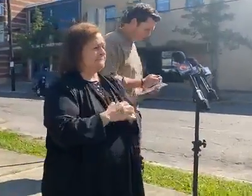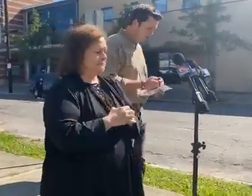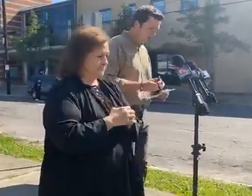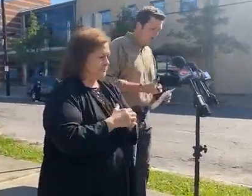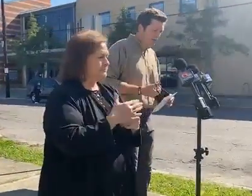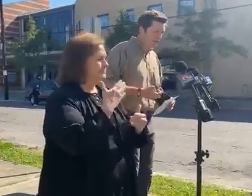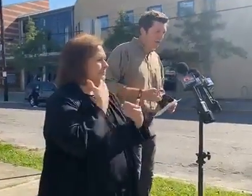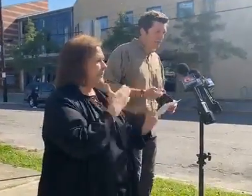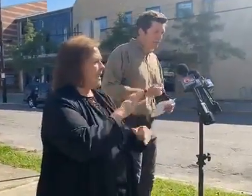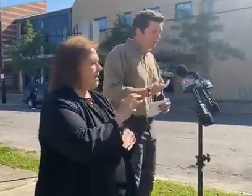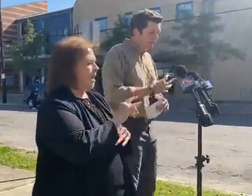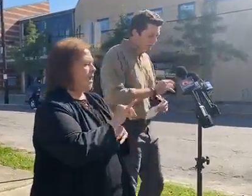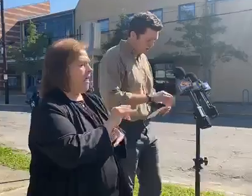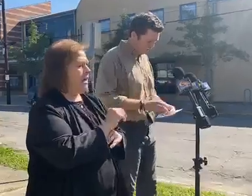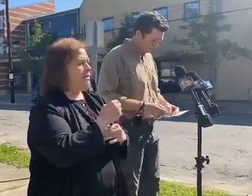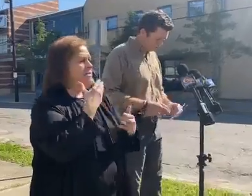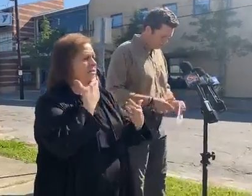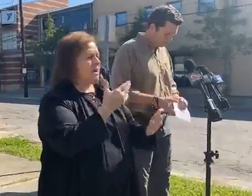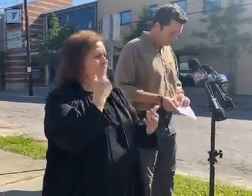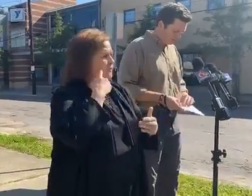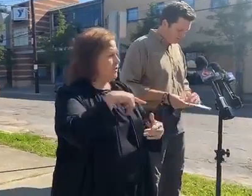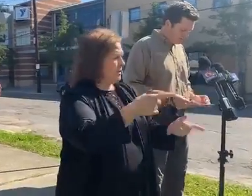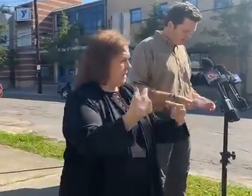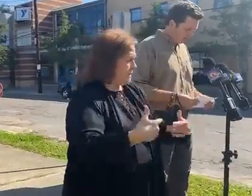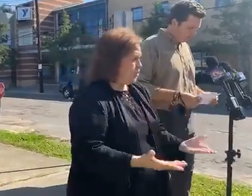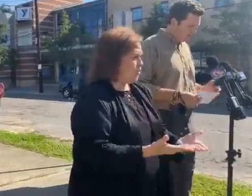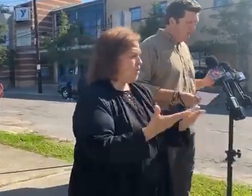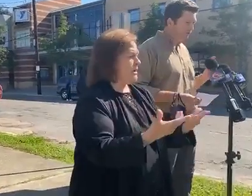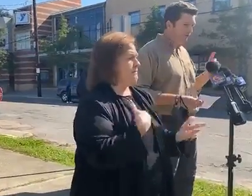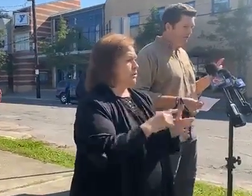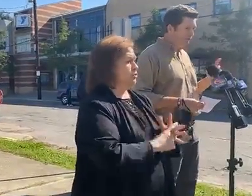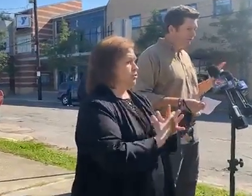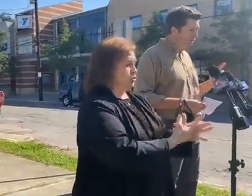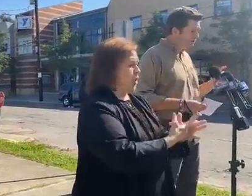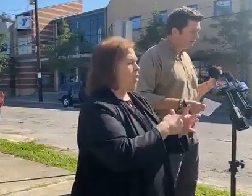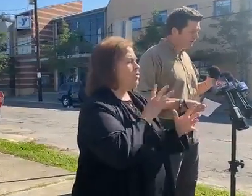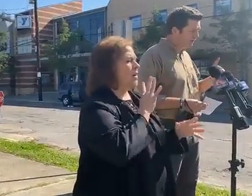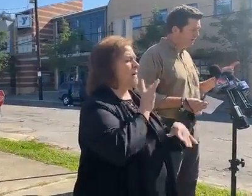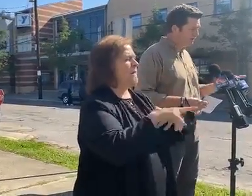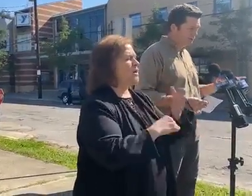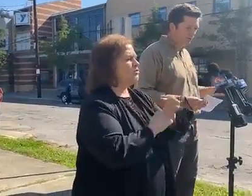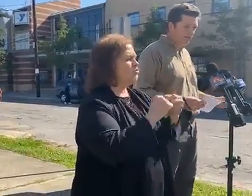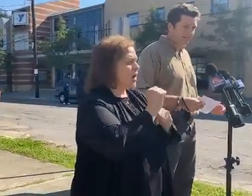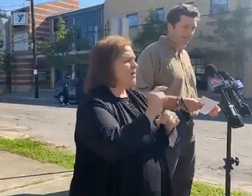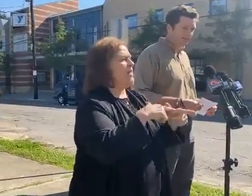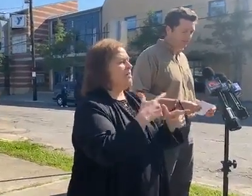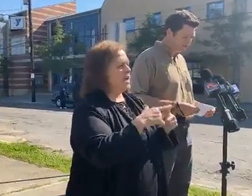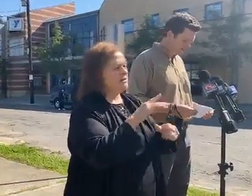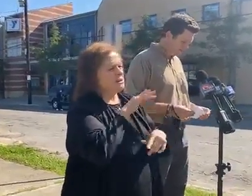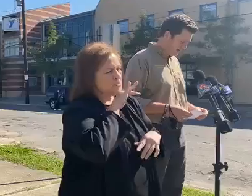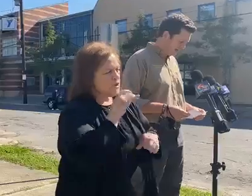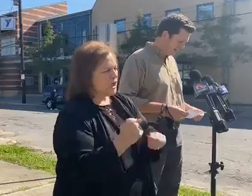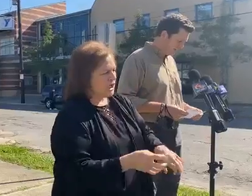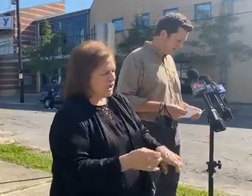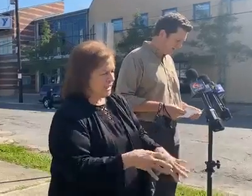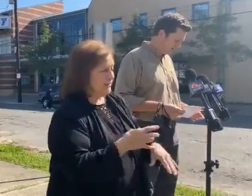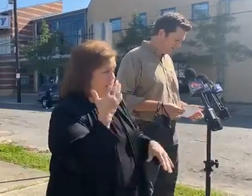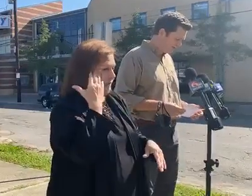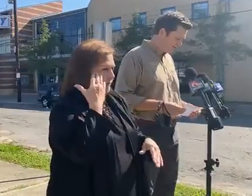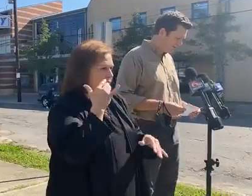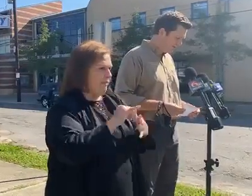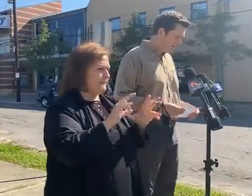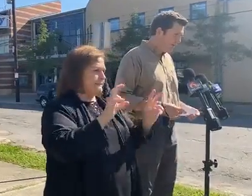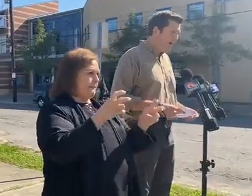Thanks so much, Colin, and thank you all for being here. I'm going to start with just infrastructure, and then I'll get into debris. That's probably a hot item right